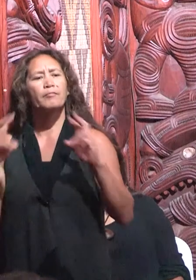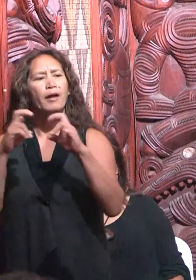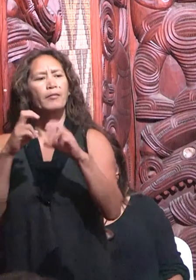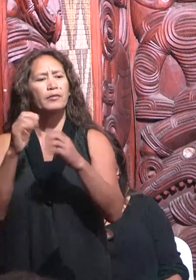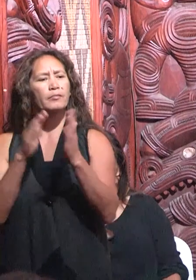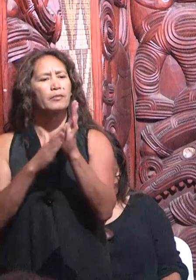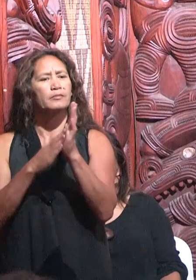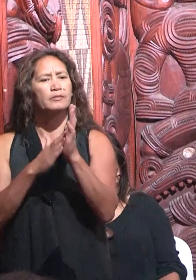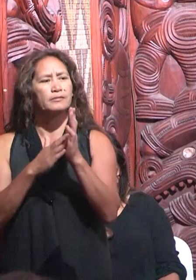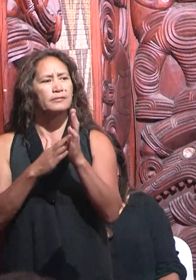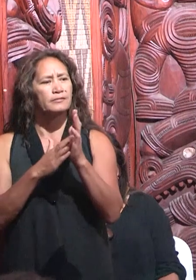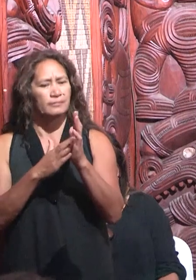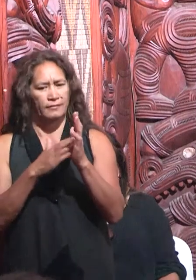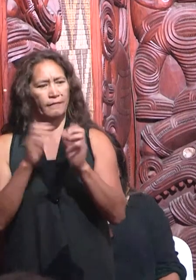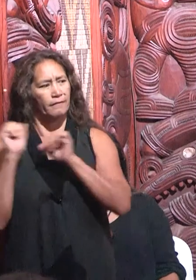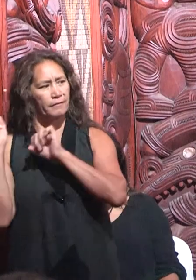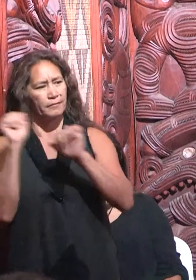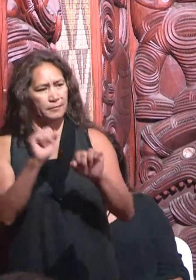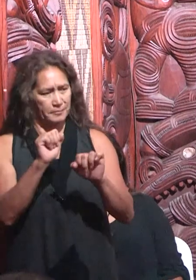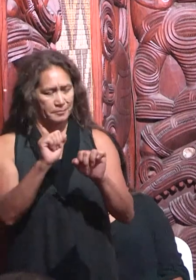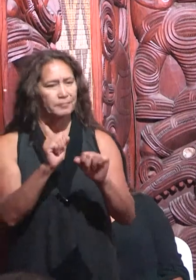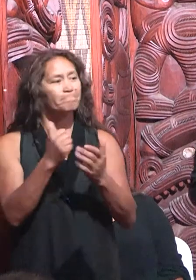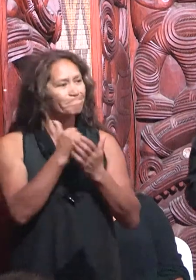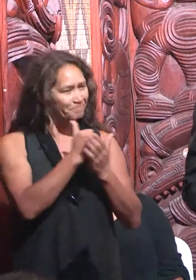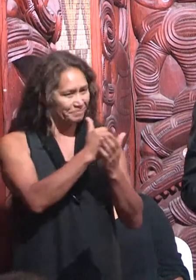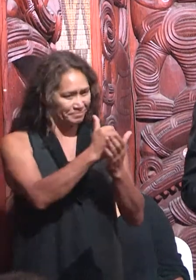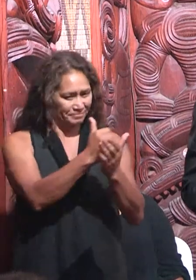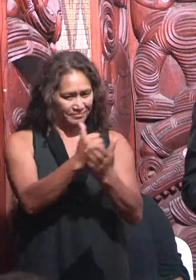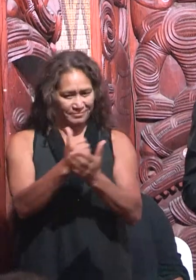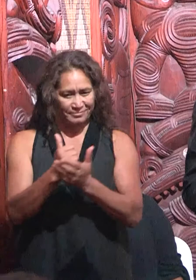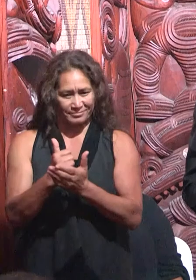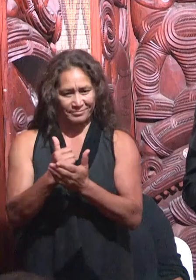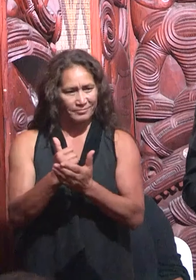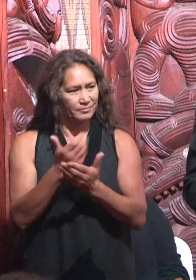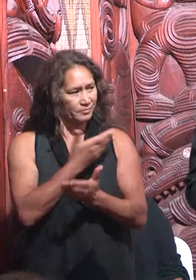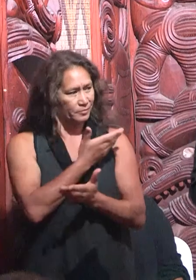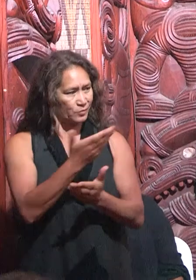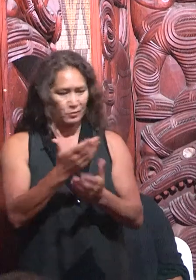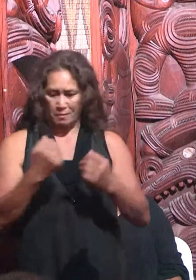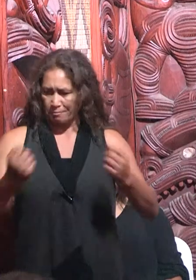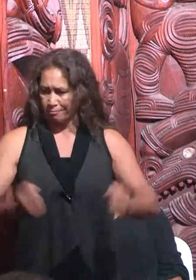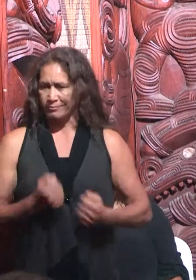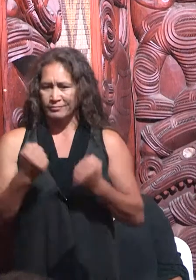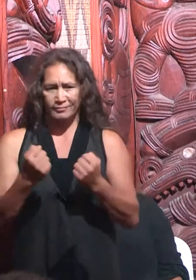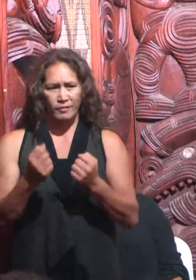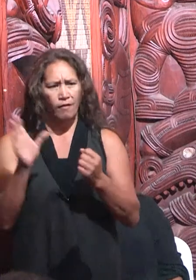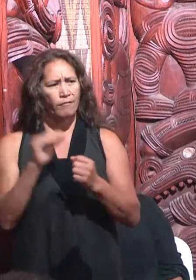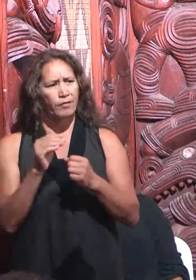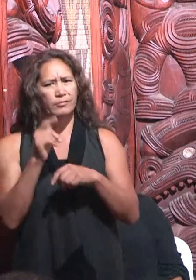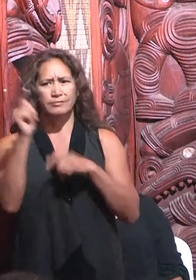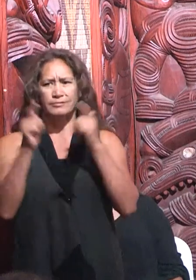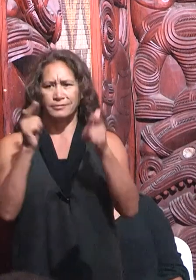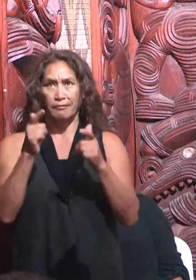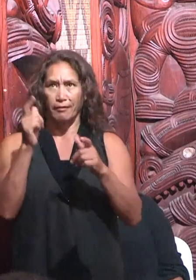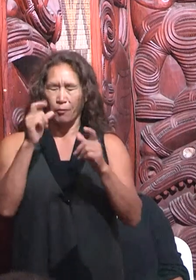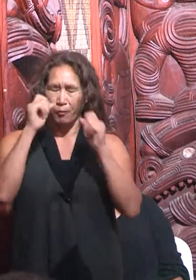other guests, tēnā koutou, to everybody who's energetic, patriotic, or just insomniac enough to be up